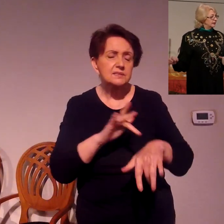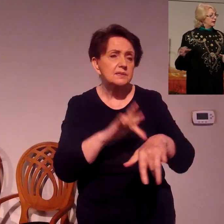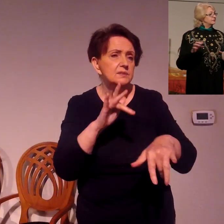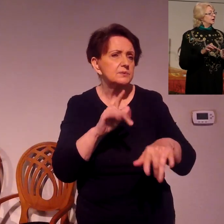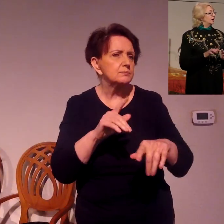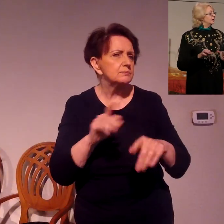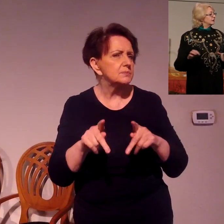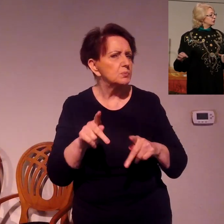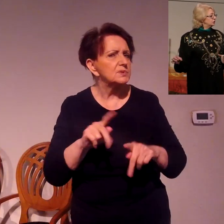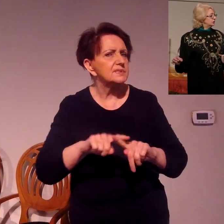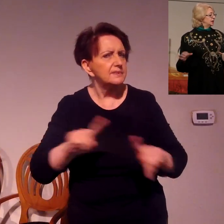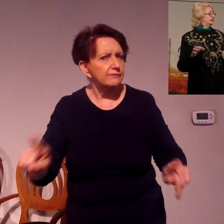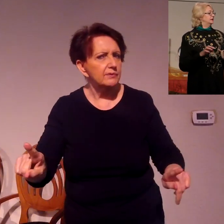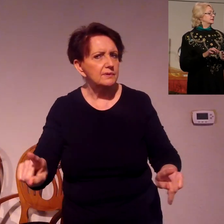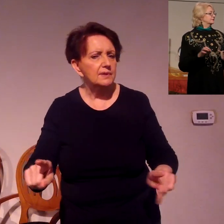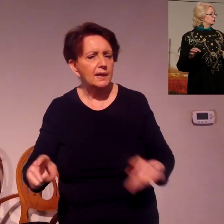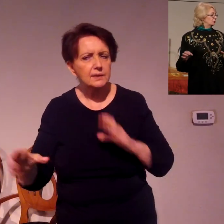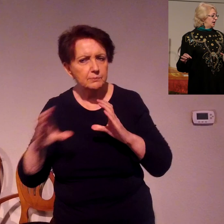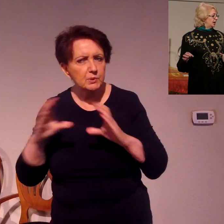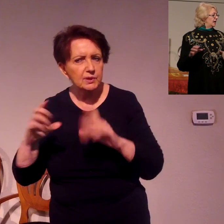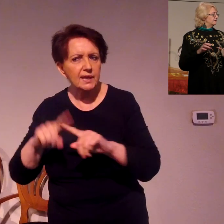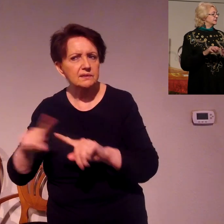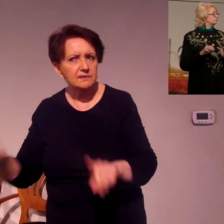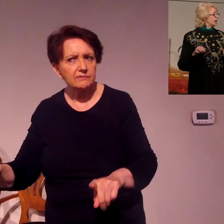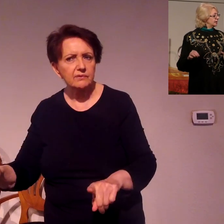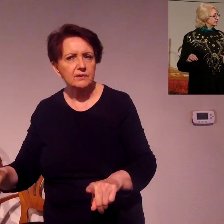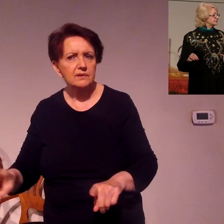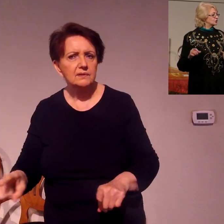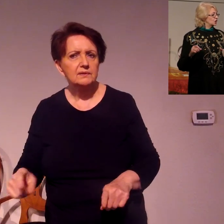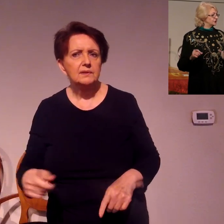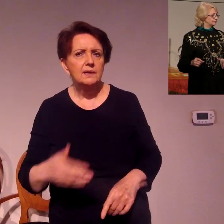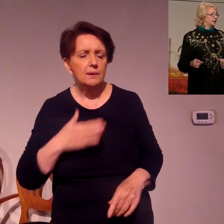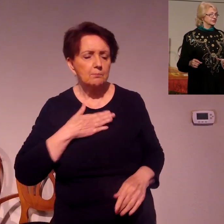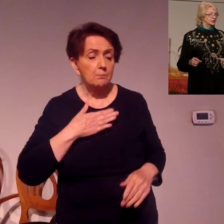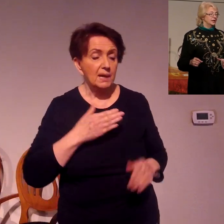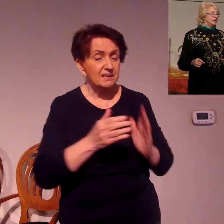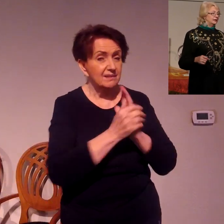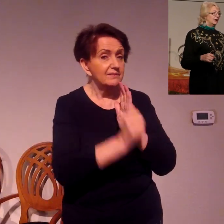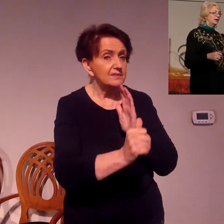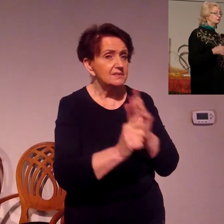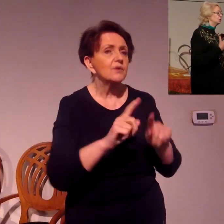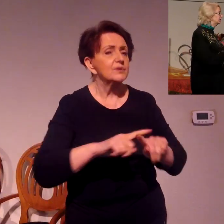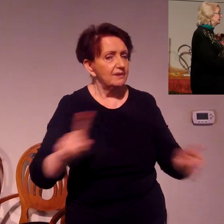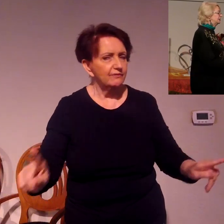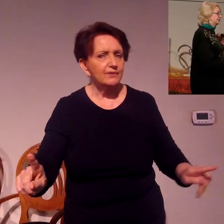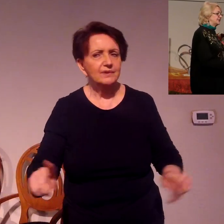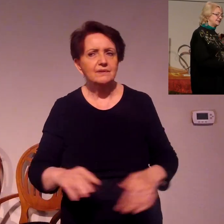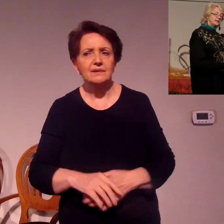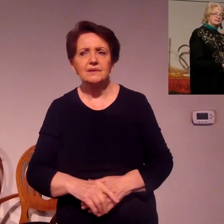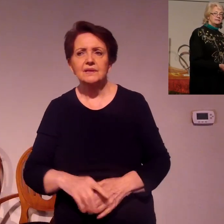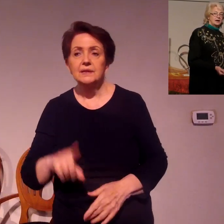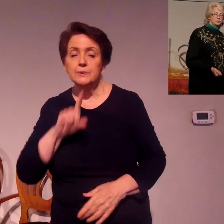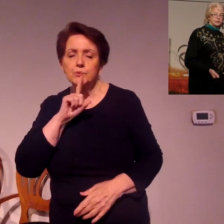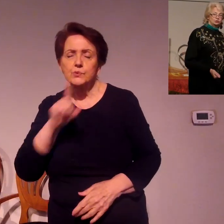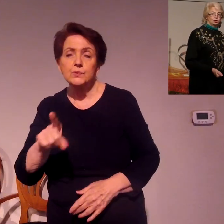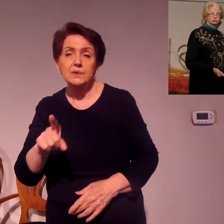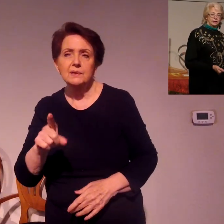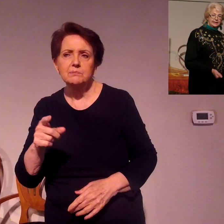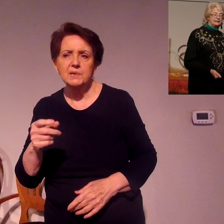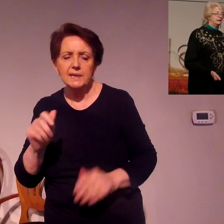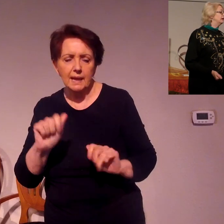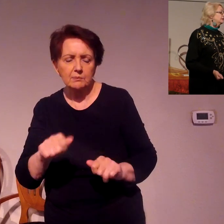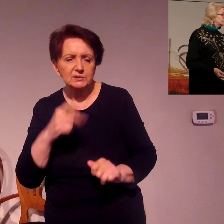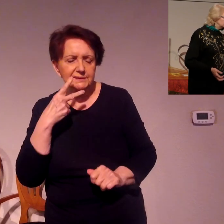way. I communicate in a different way. My gifts are different. And really being able to see that that was in